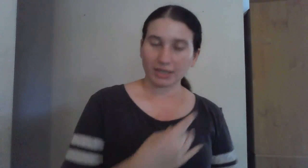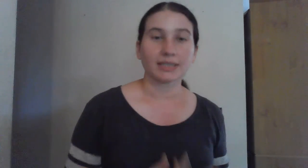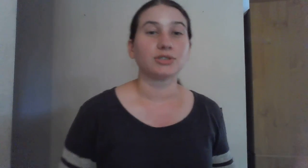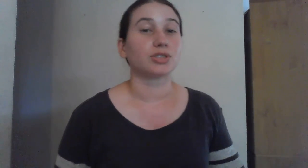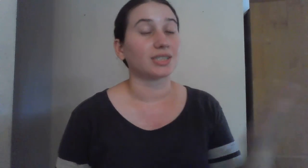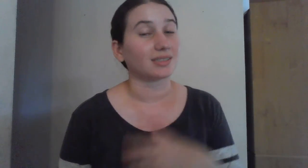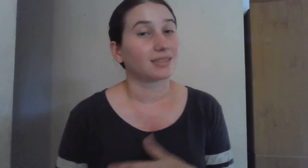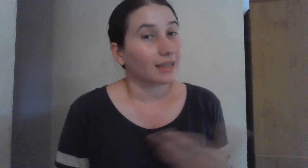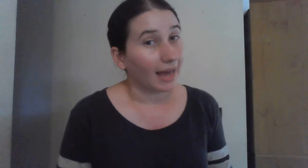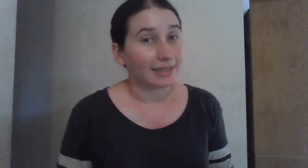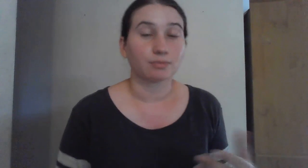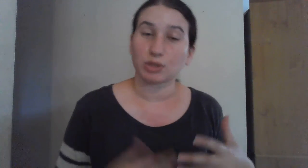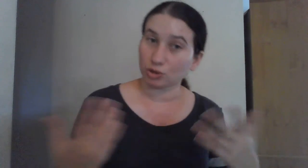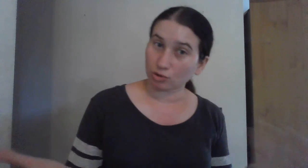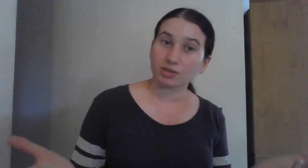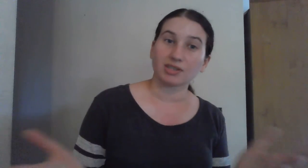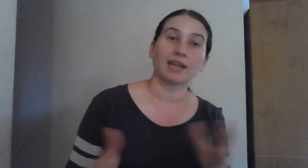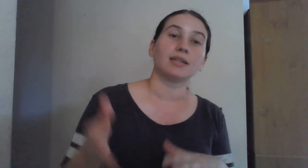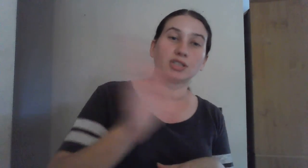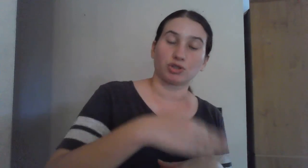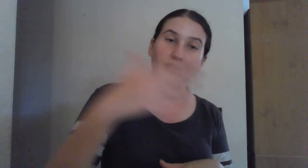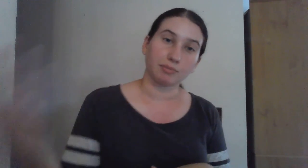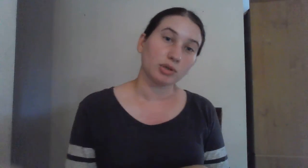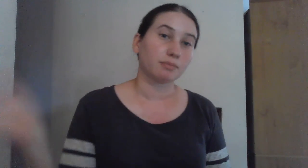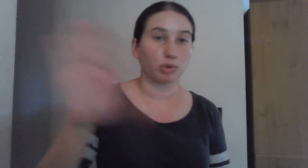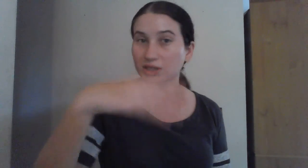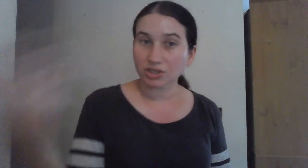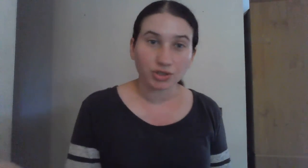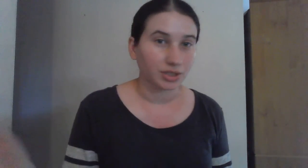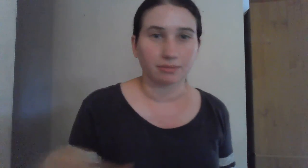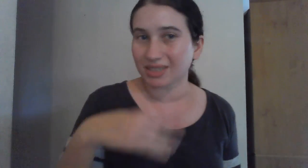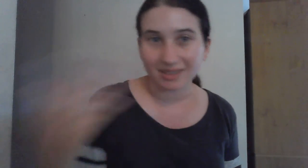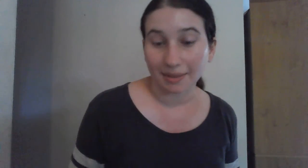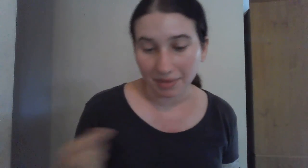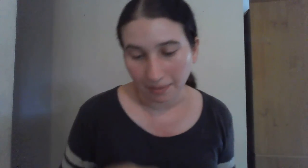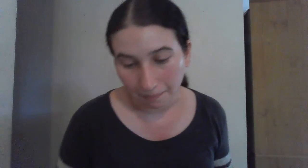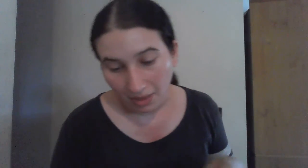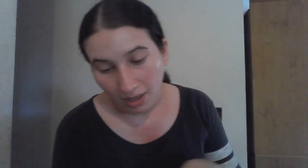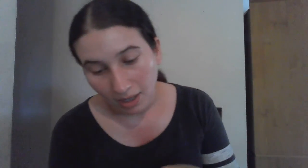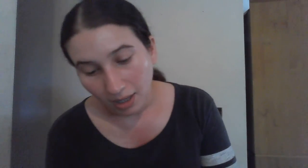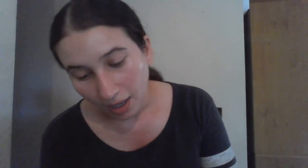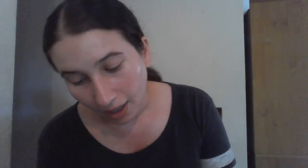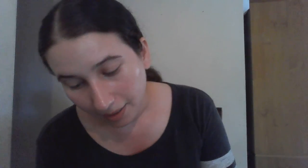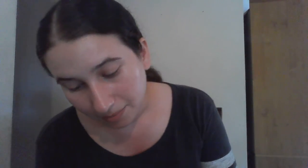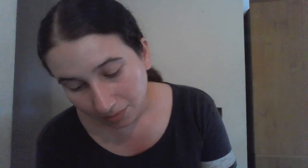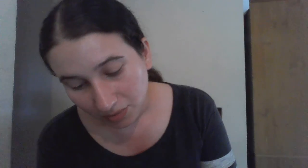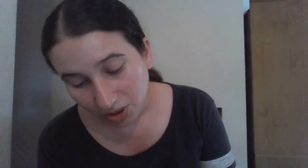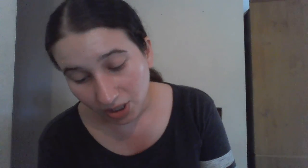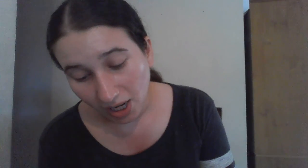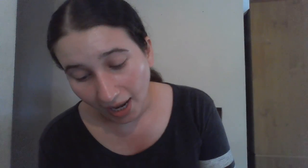Right? Interesting is last, but you could say interesting book, book interesting means the same thing. He